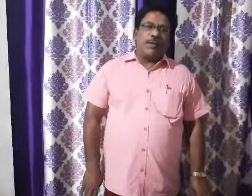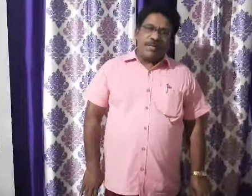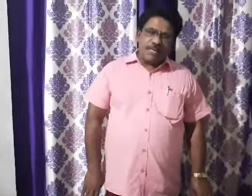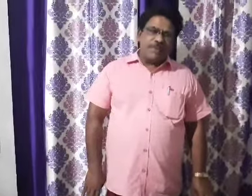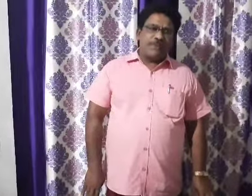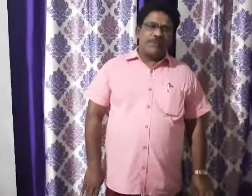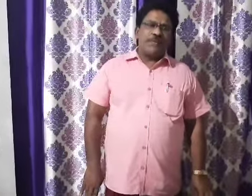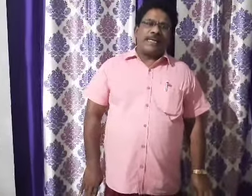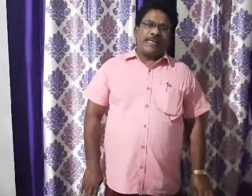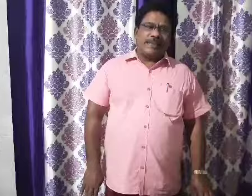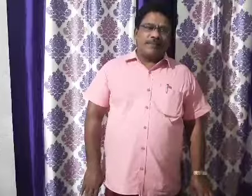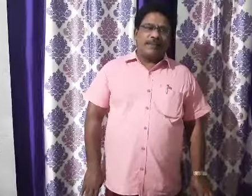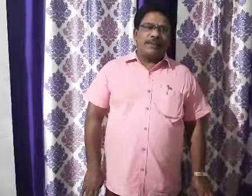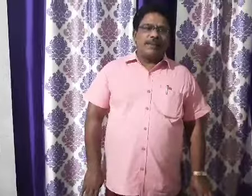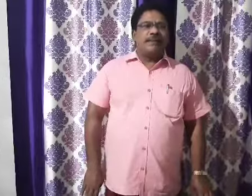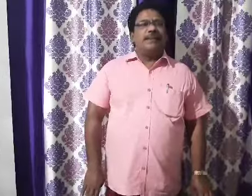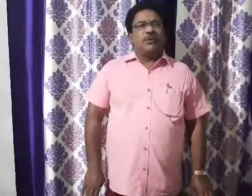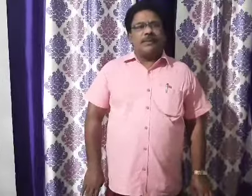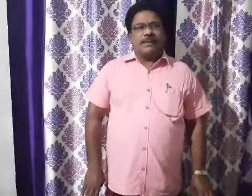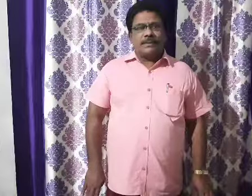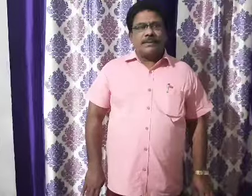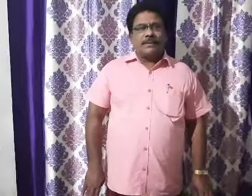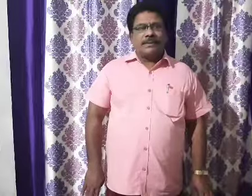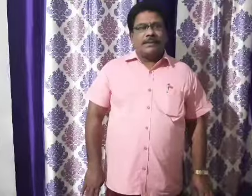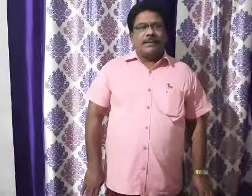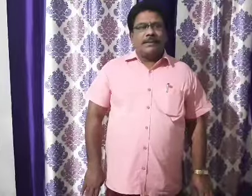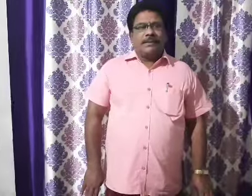Continuation of second chapter, economics,